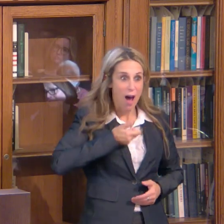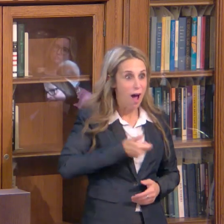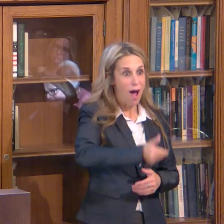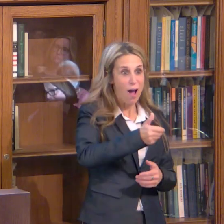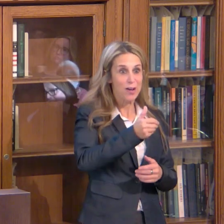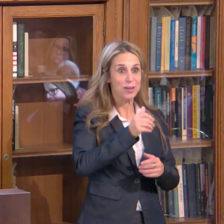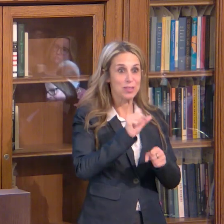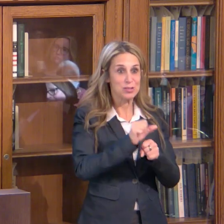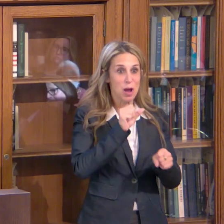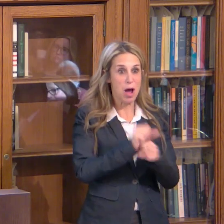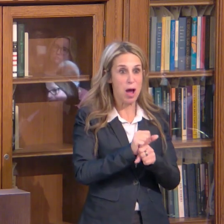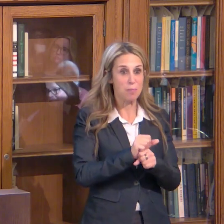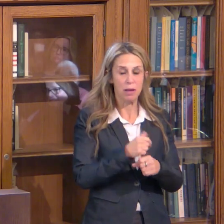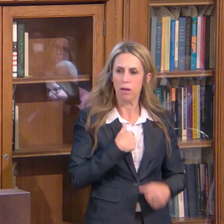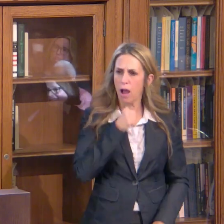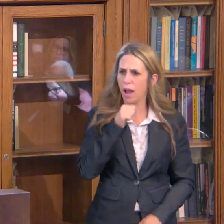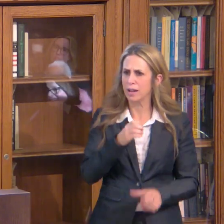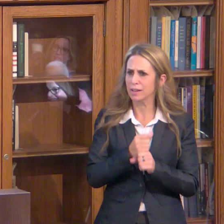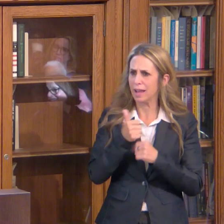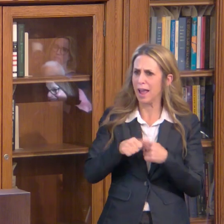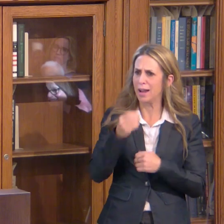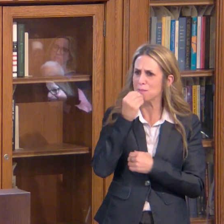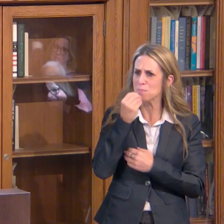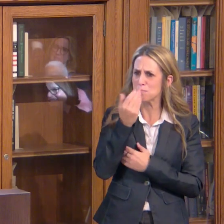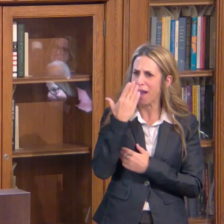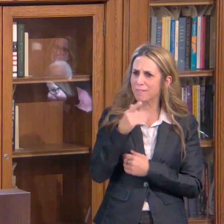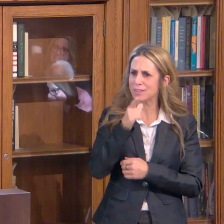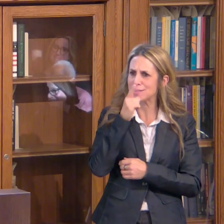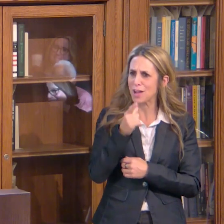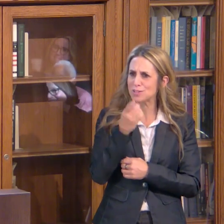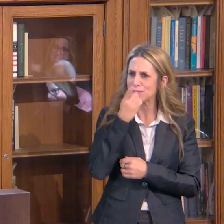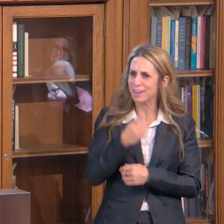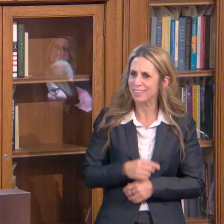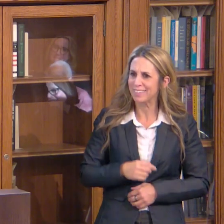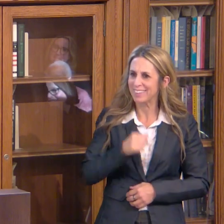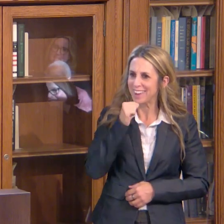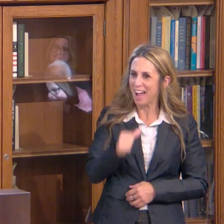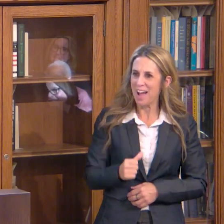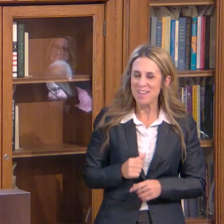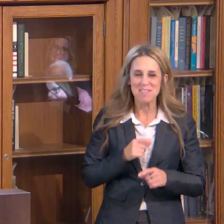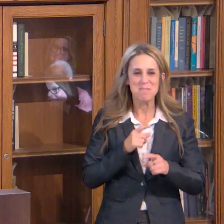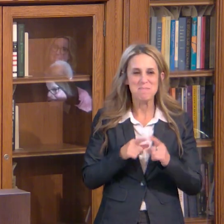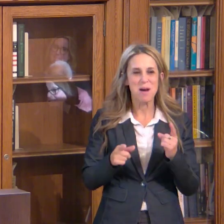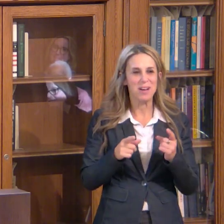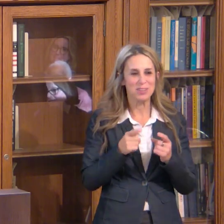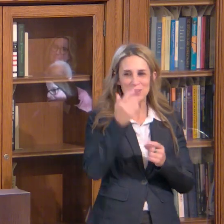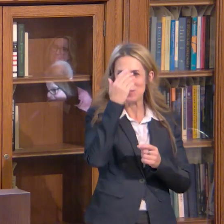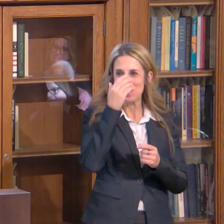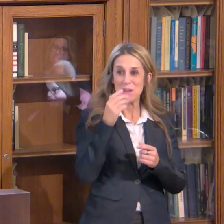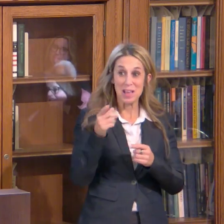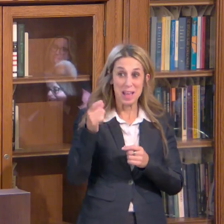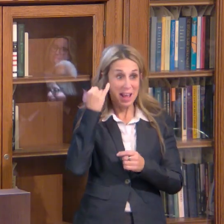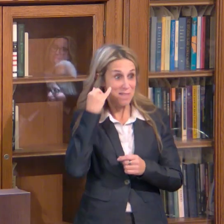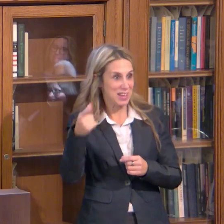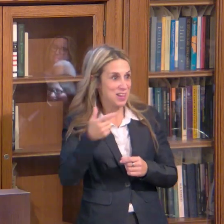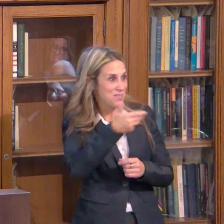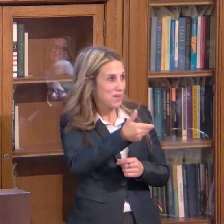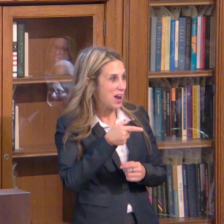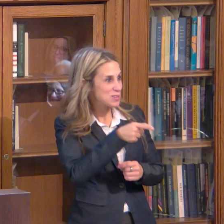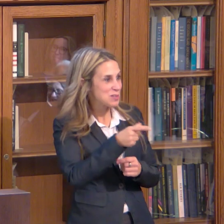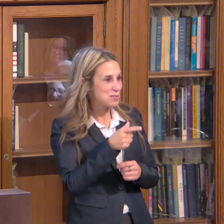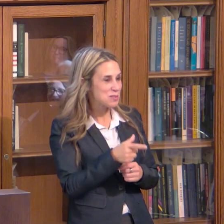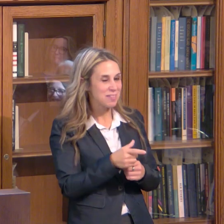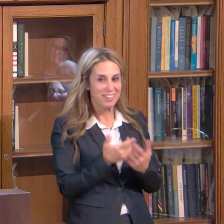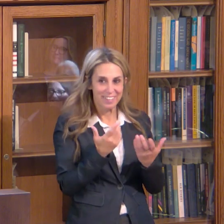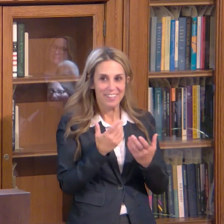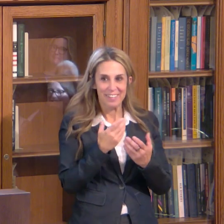get any of that when they recruited me so so so you knew where you stood at Duke based on the